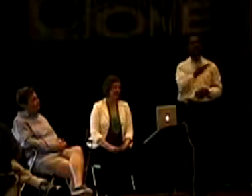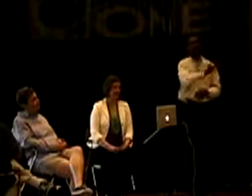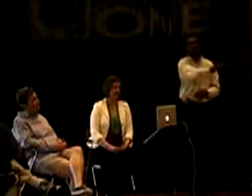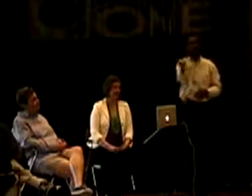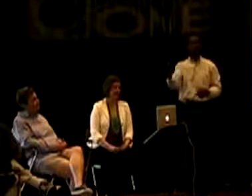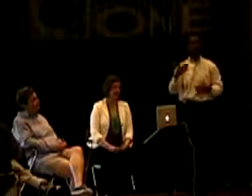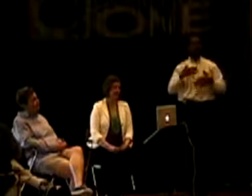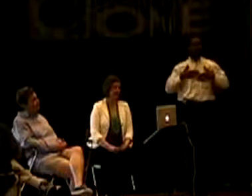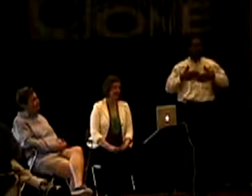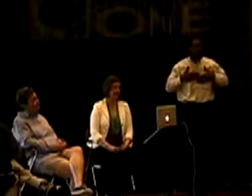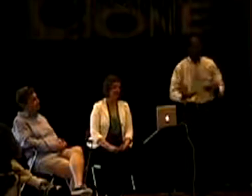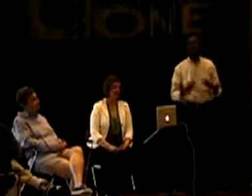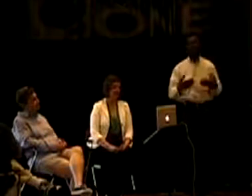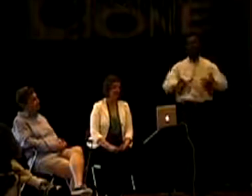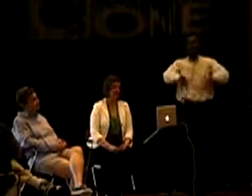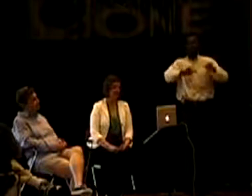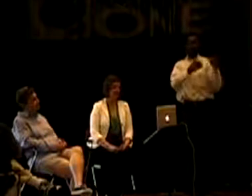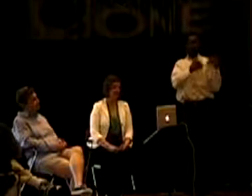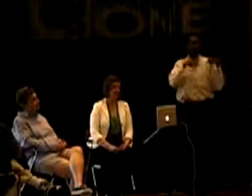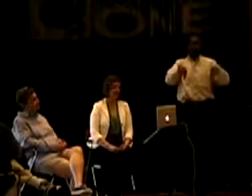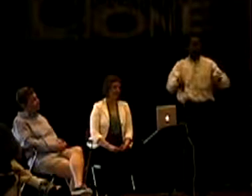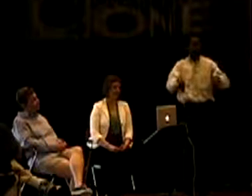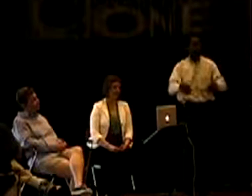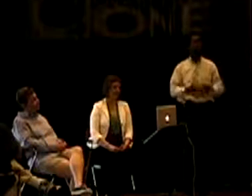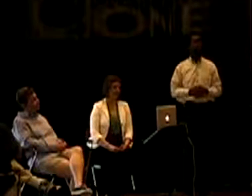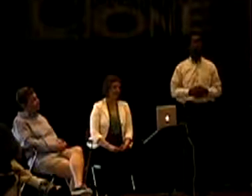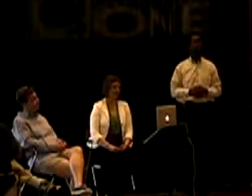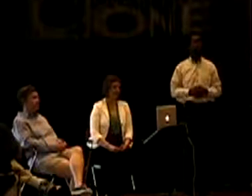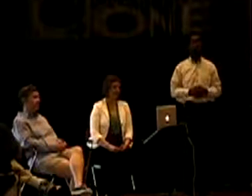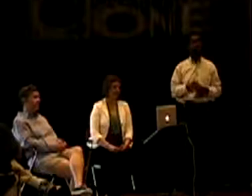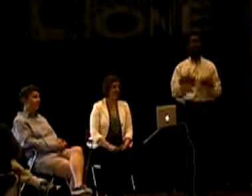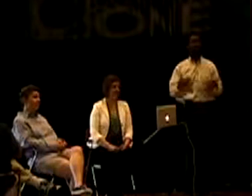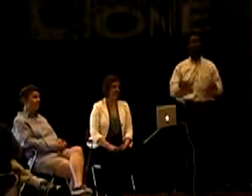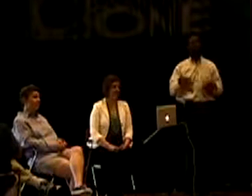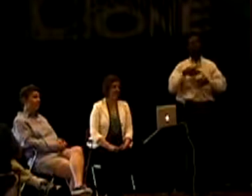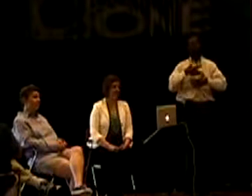and all of the company who are willing to go ahead with this. What a great production.